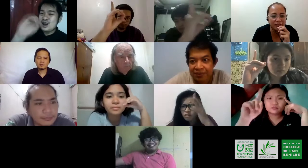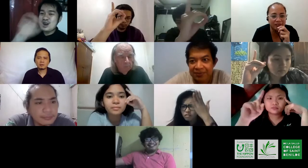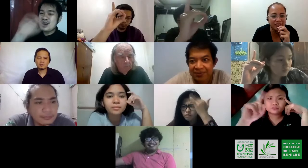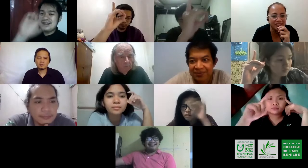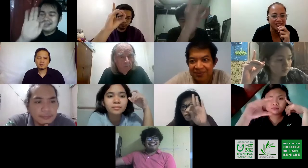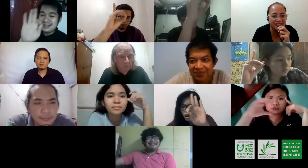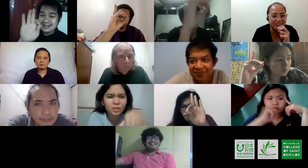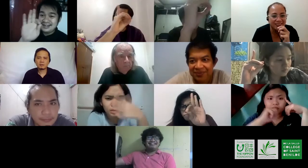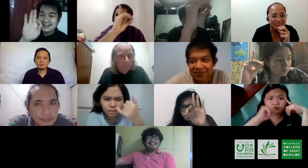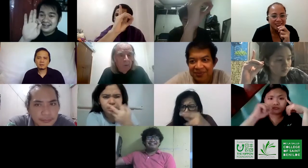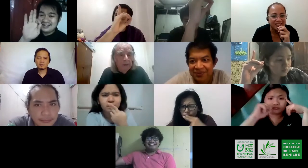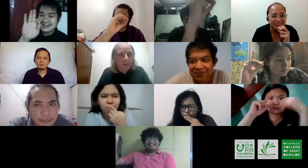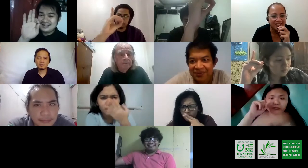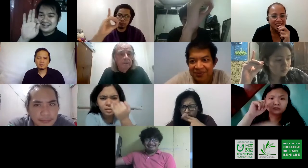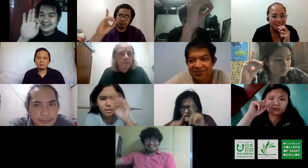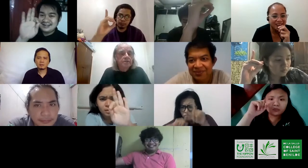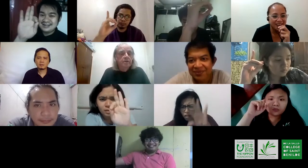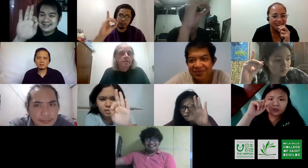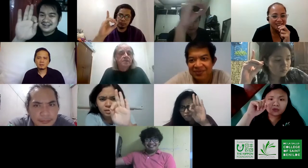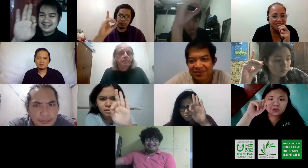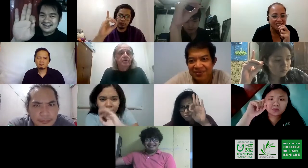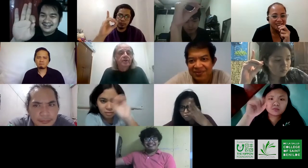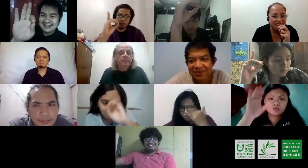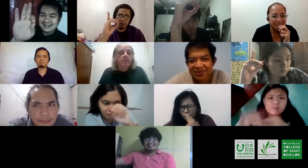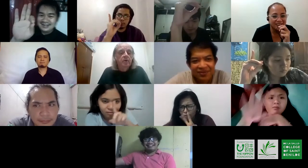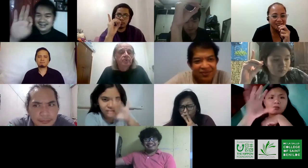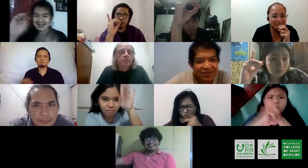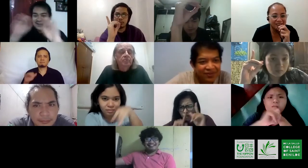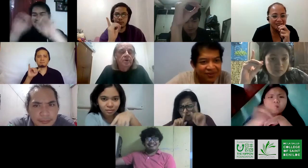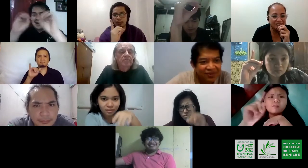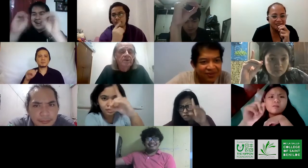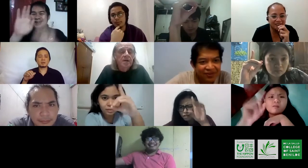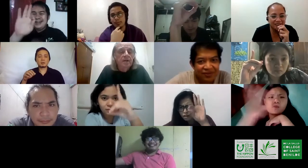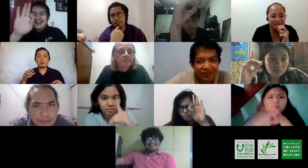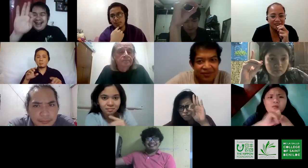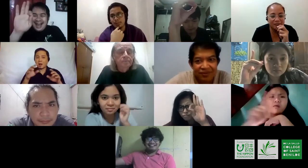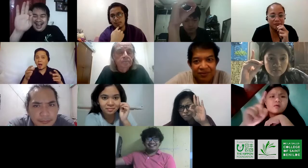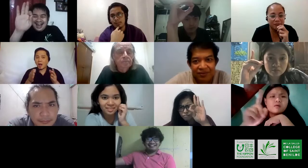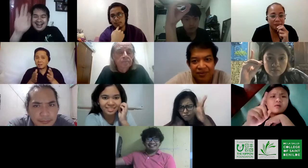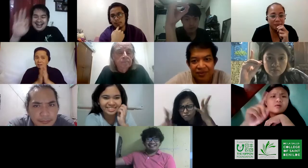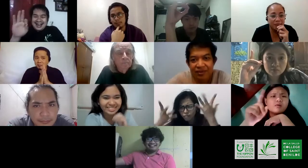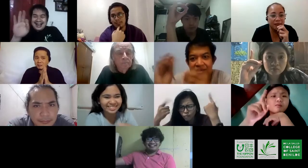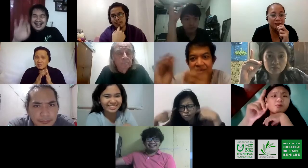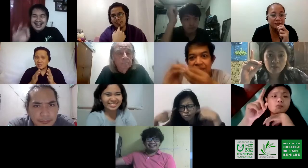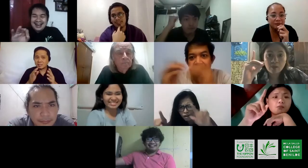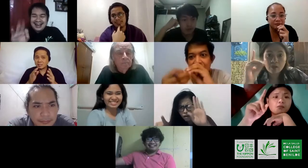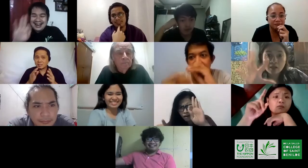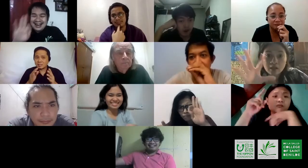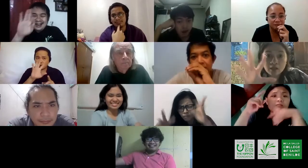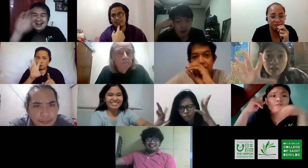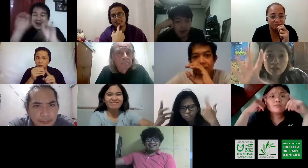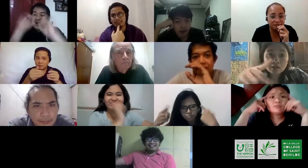F. Okay, is there a separate deaf culture on Providence Island?